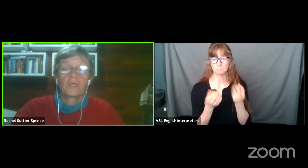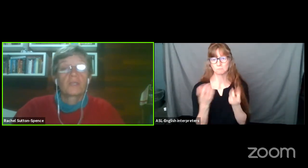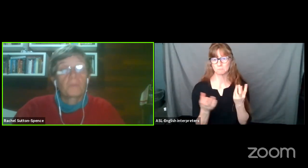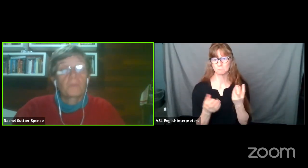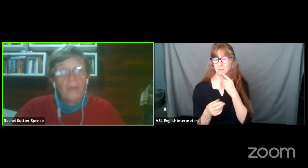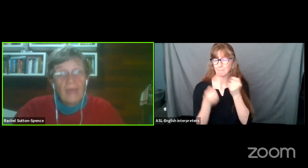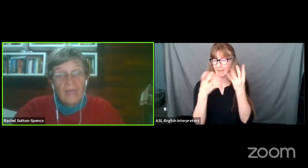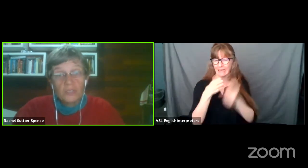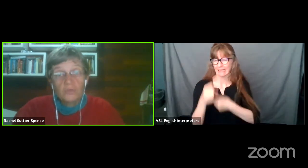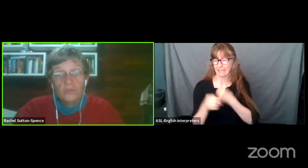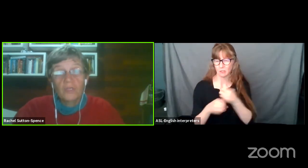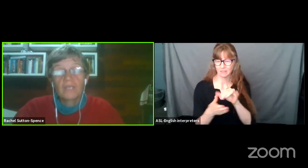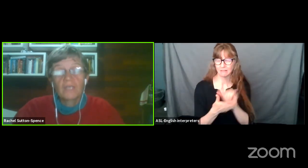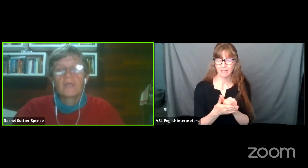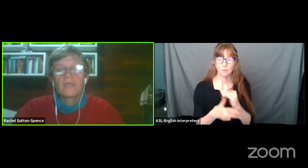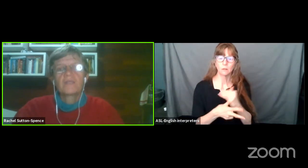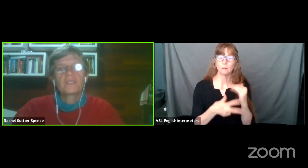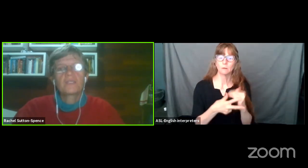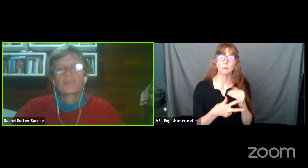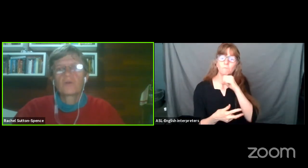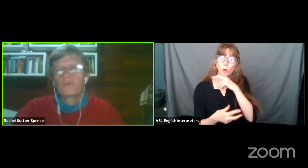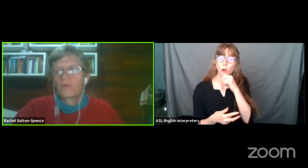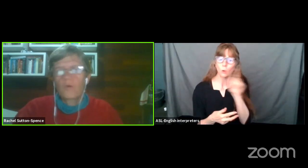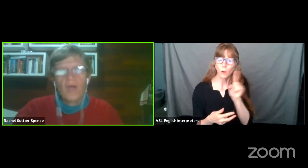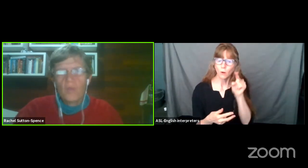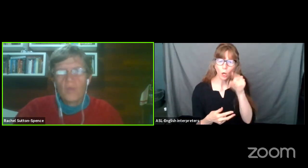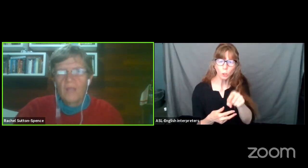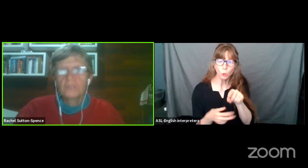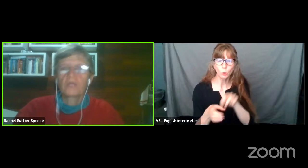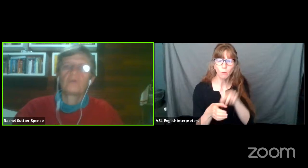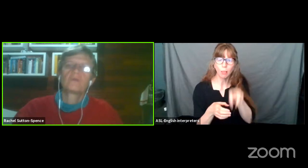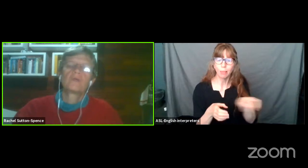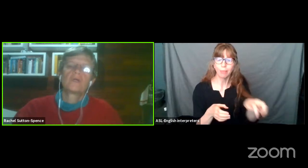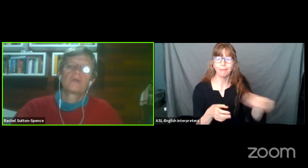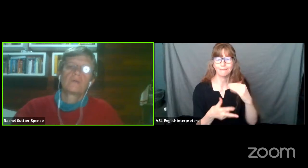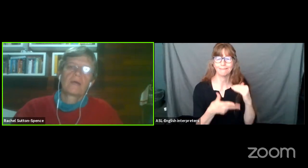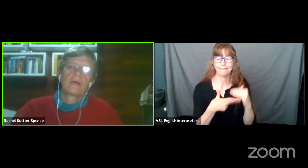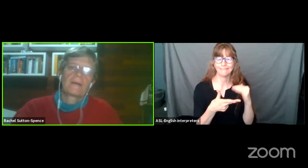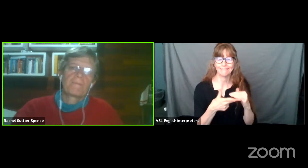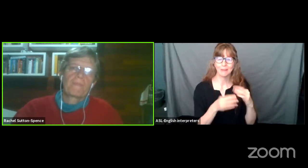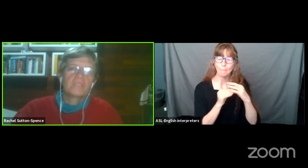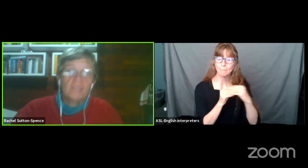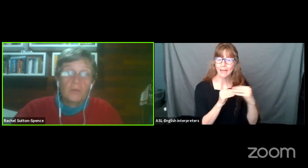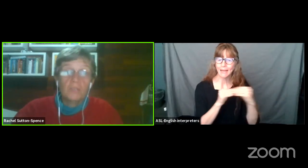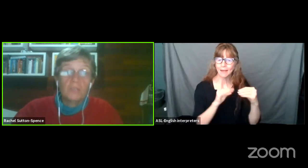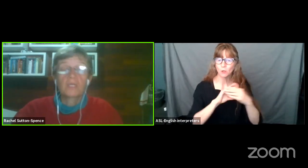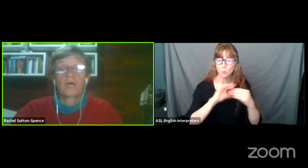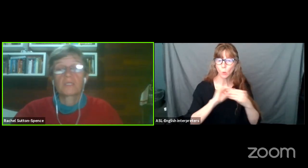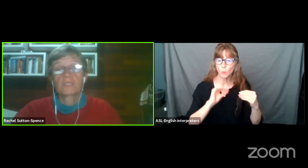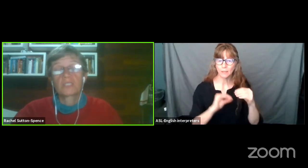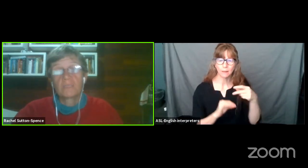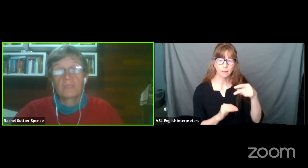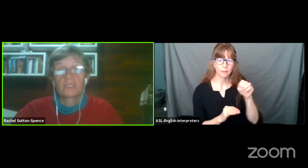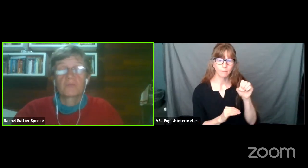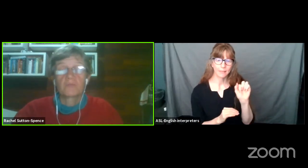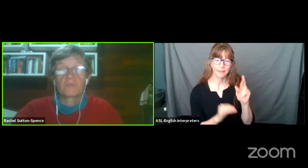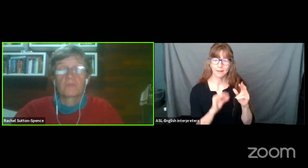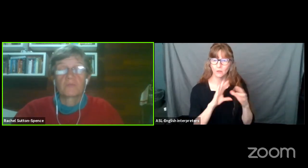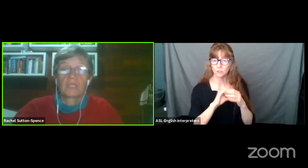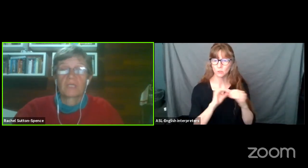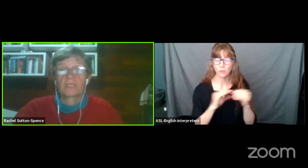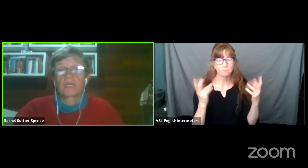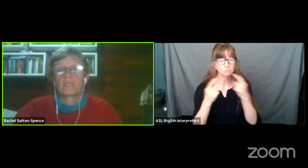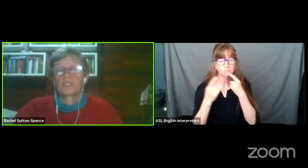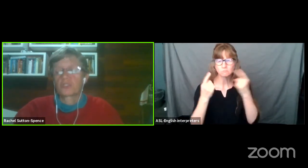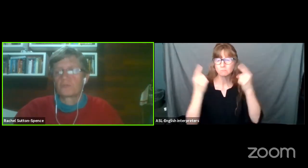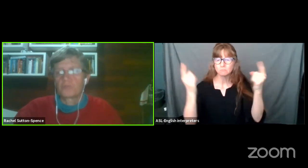one. The Pear Story. These are all quite well-known materials, ask stimulus materials